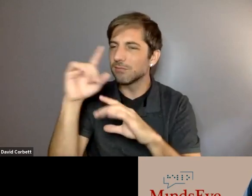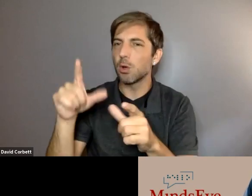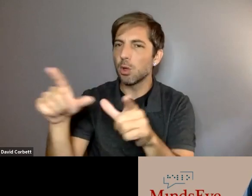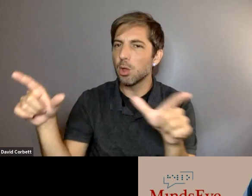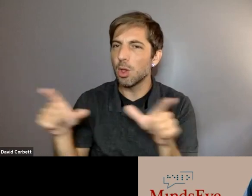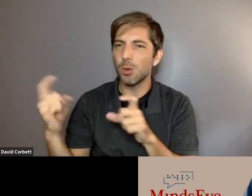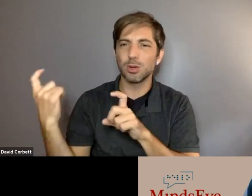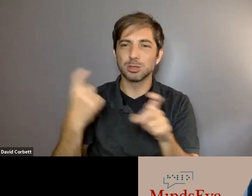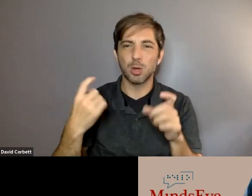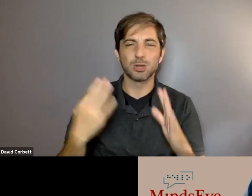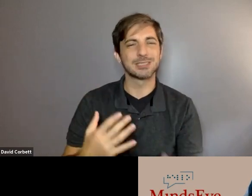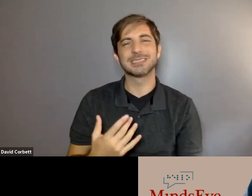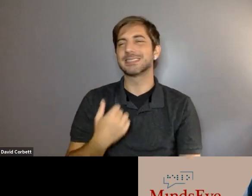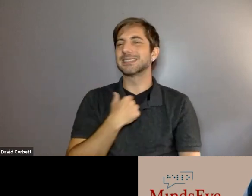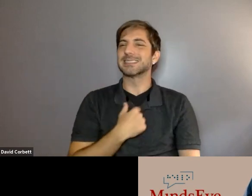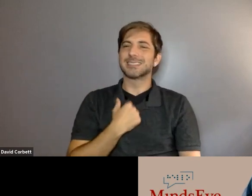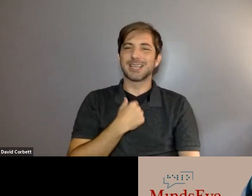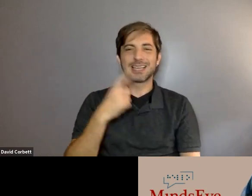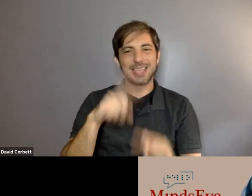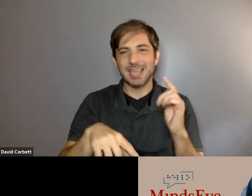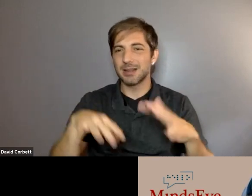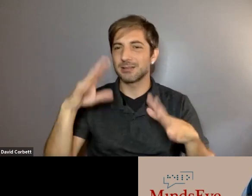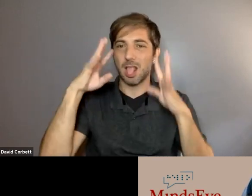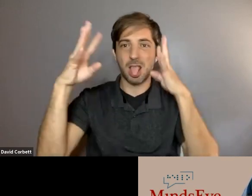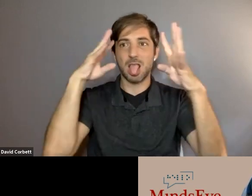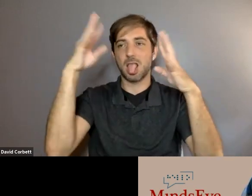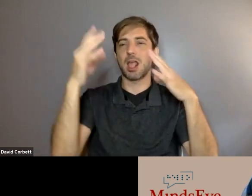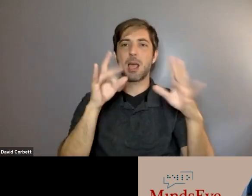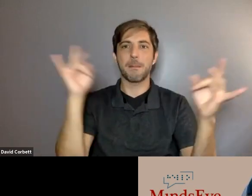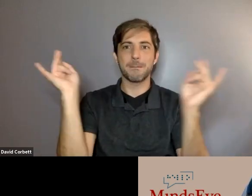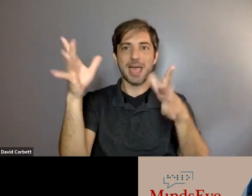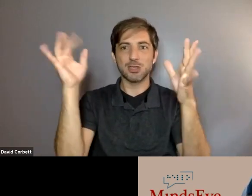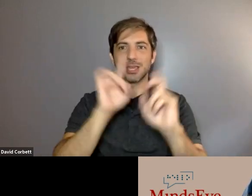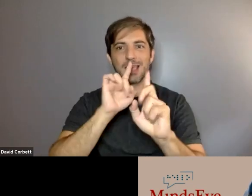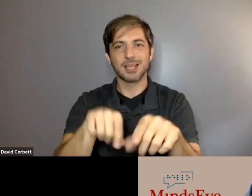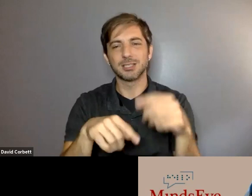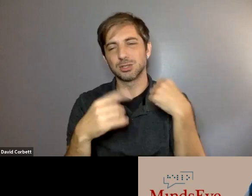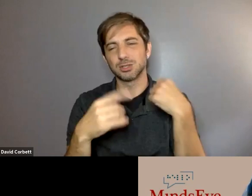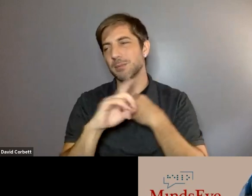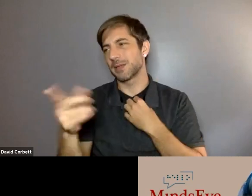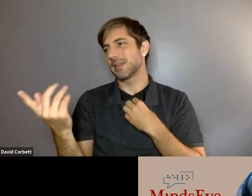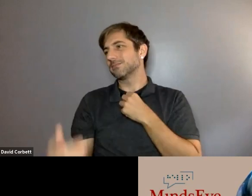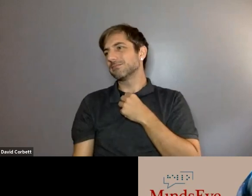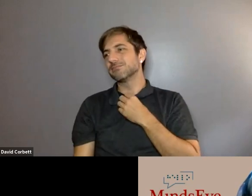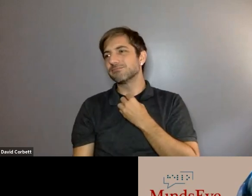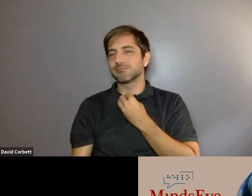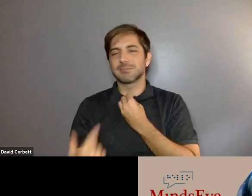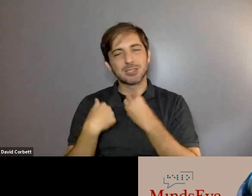I can't come up with, you know, some magic bullet for this, but, you know, just recommending exploring